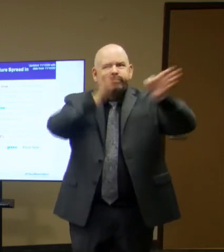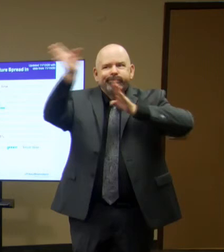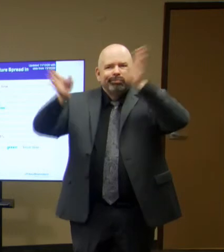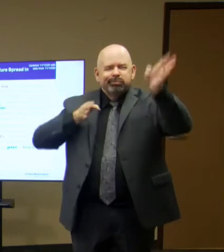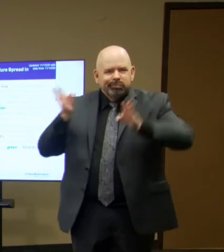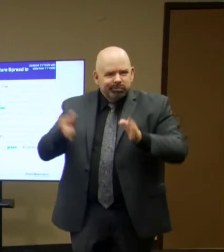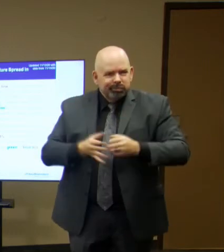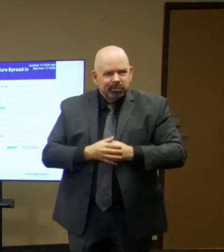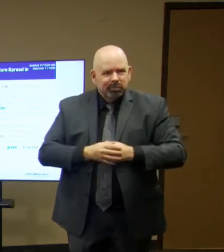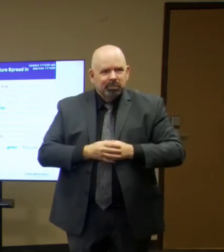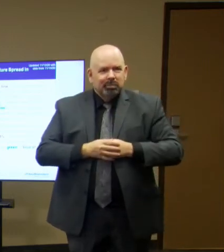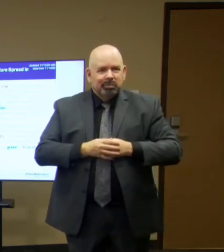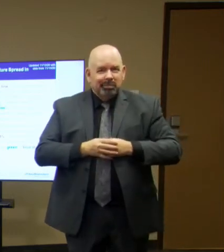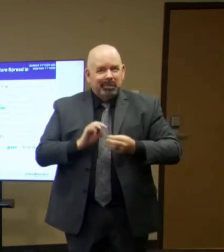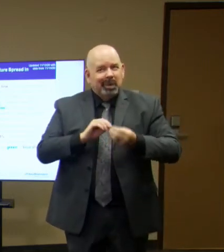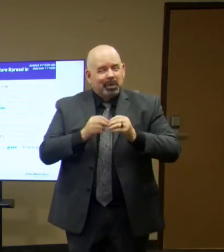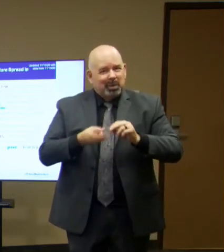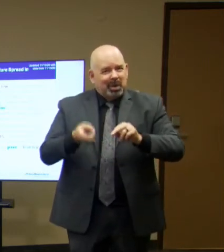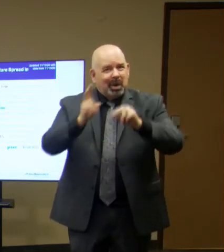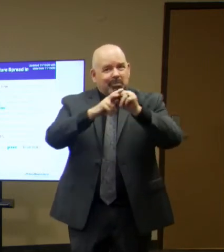these numbers.